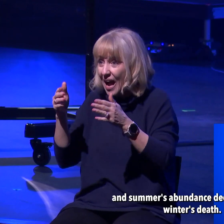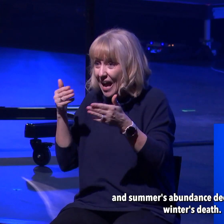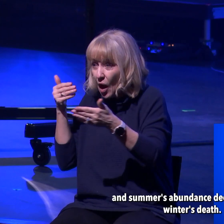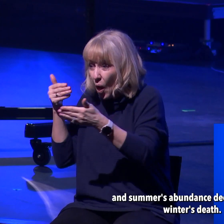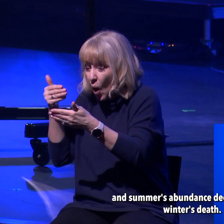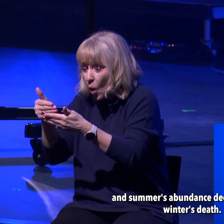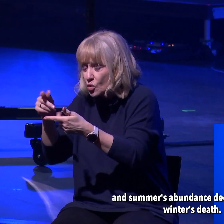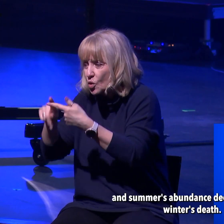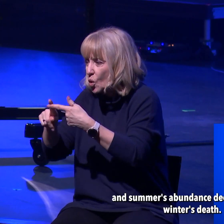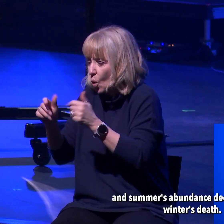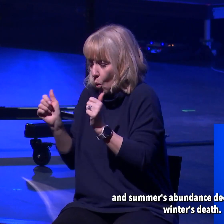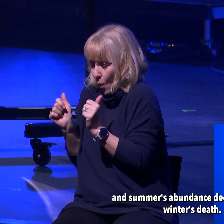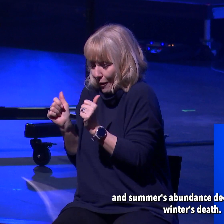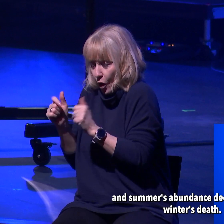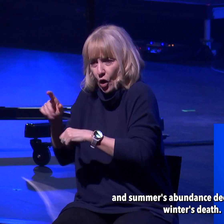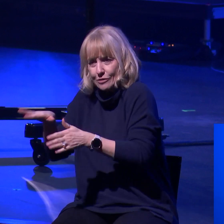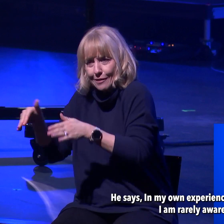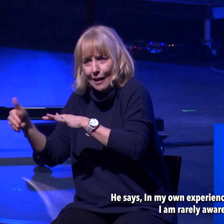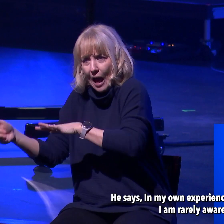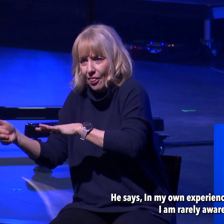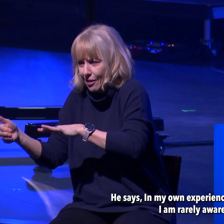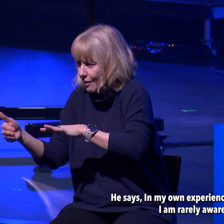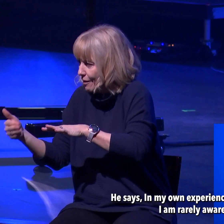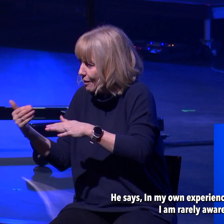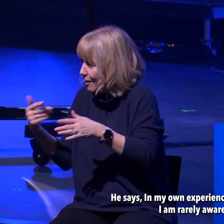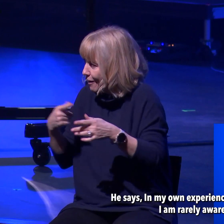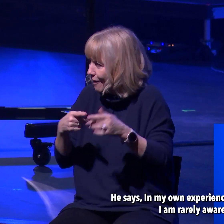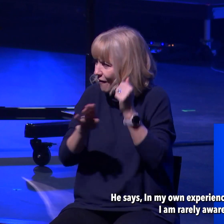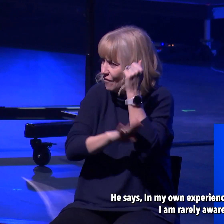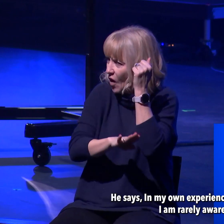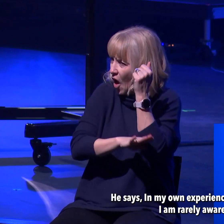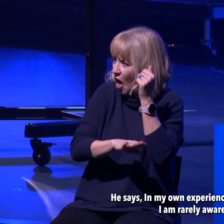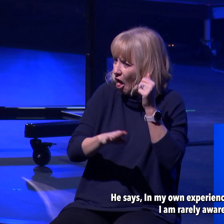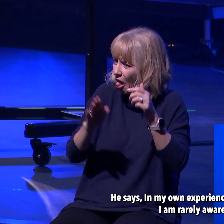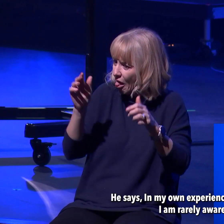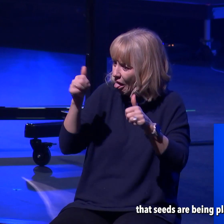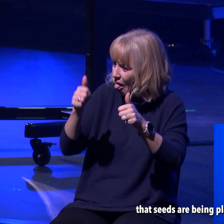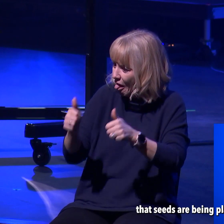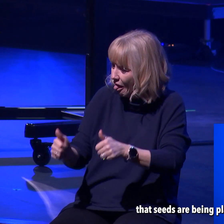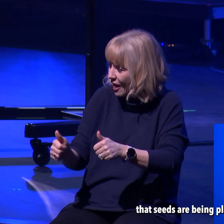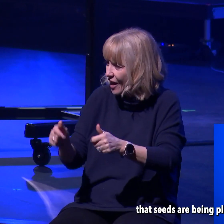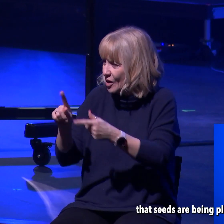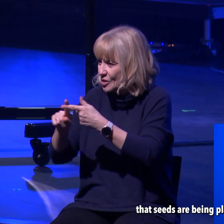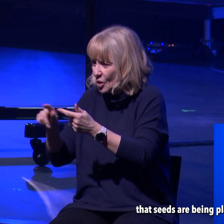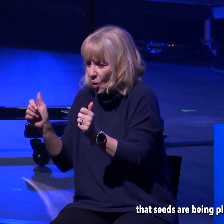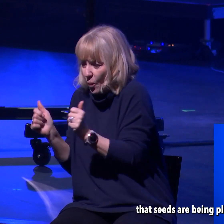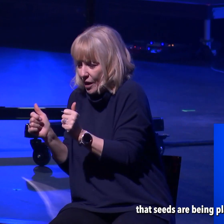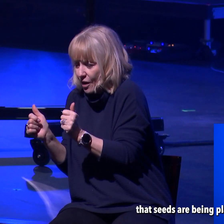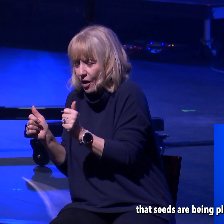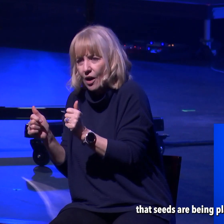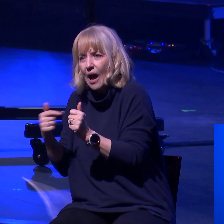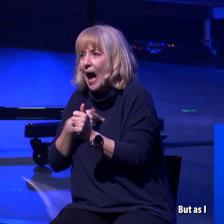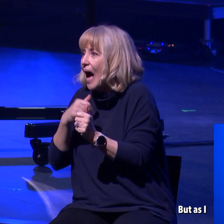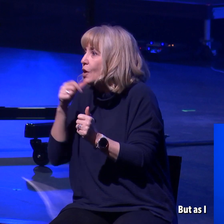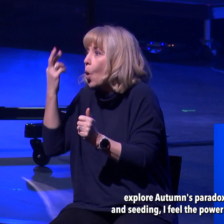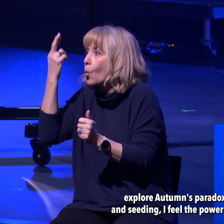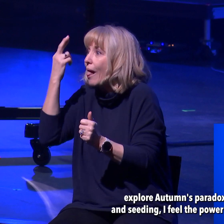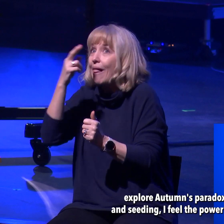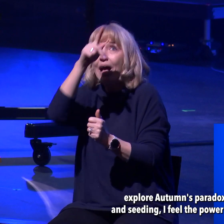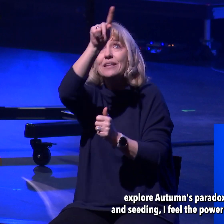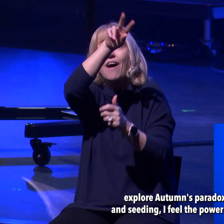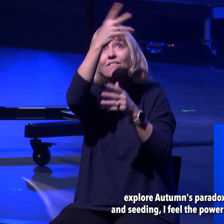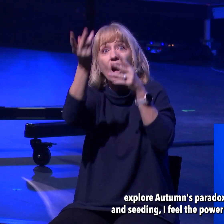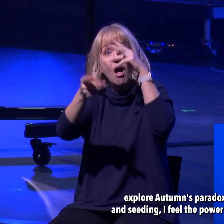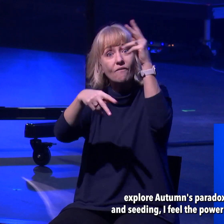winter's death. He says, in my own experience of autumn, I am rarely aware that seeds are being planted. But as I